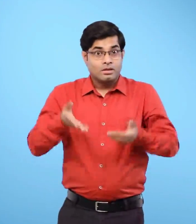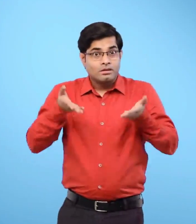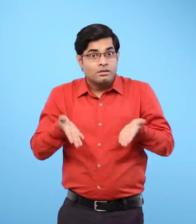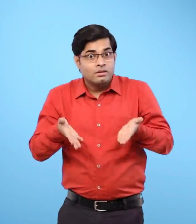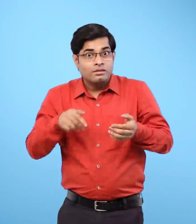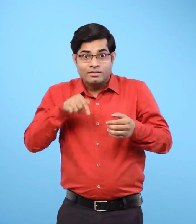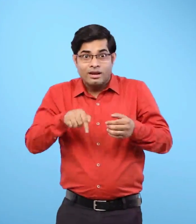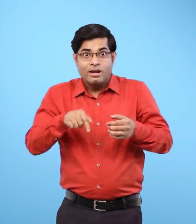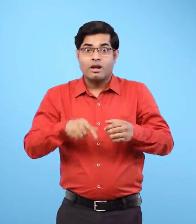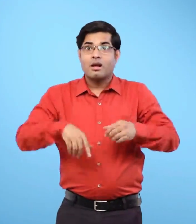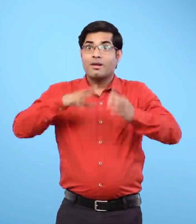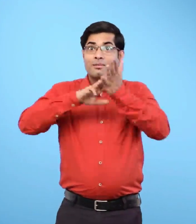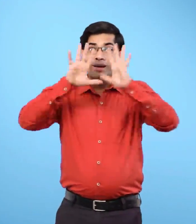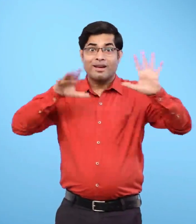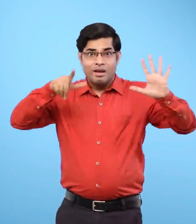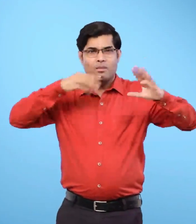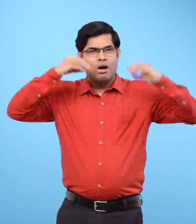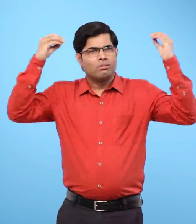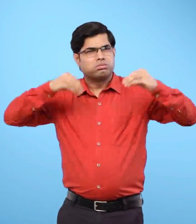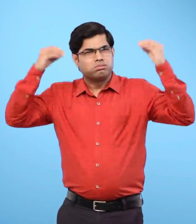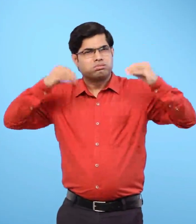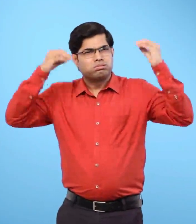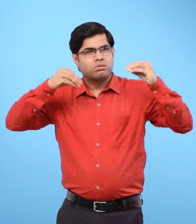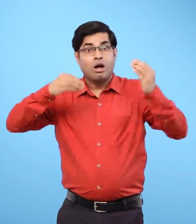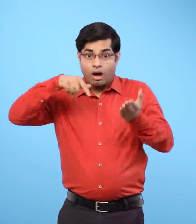Here, the rains just don't stop.